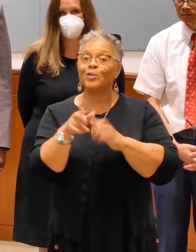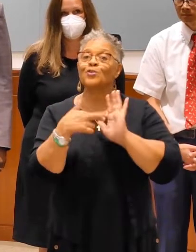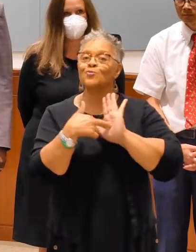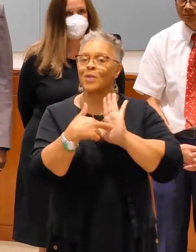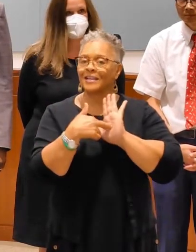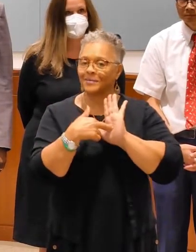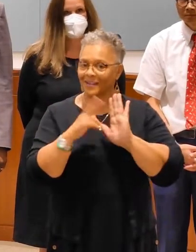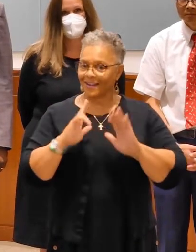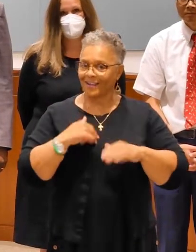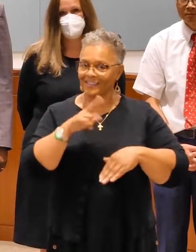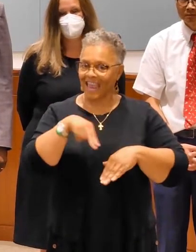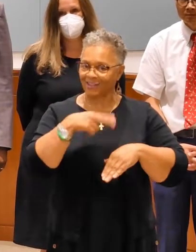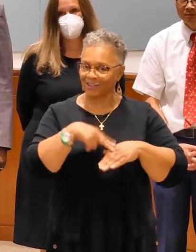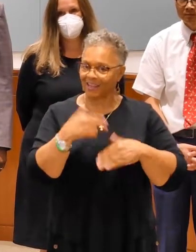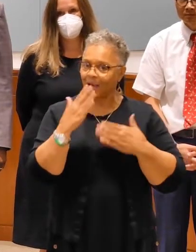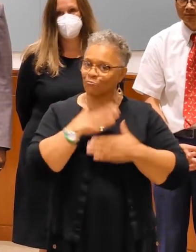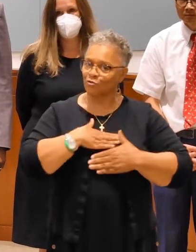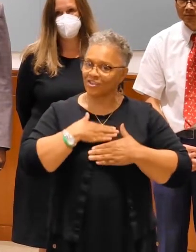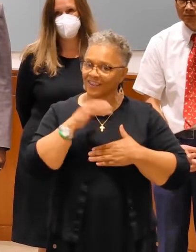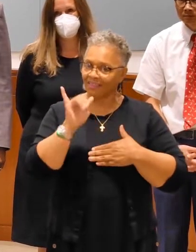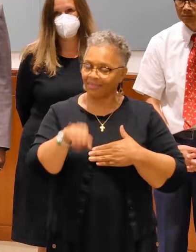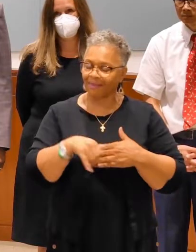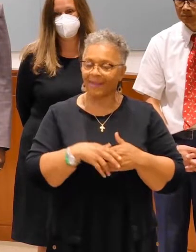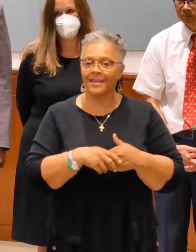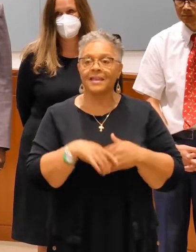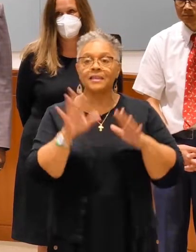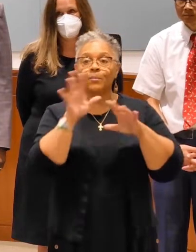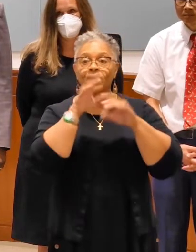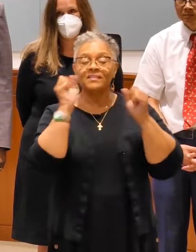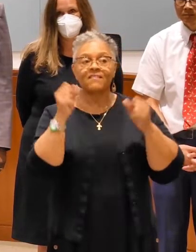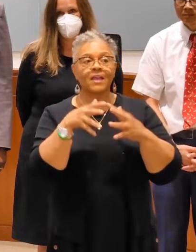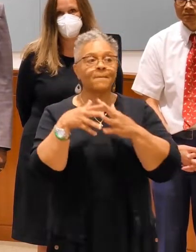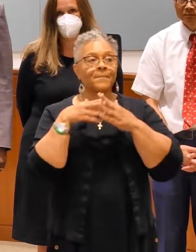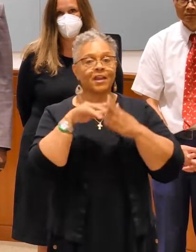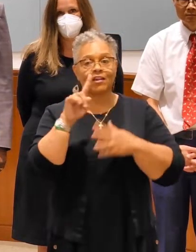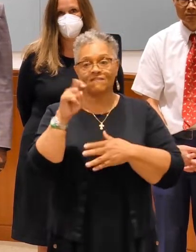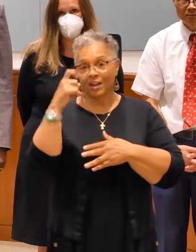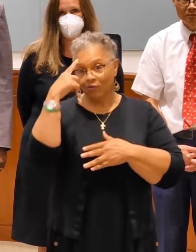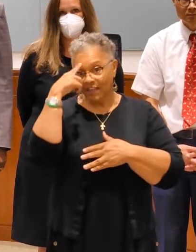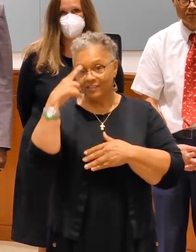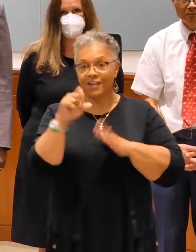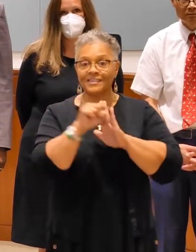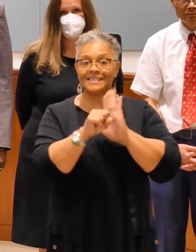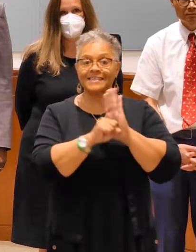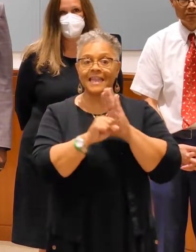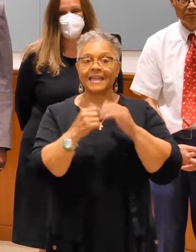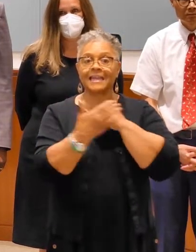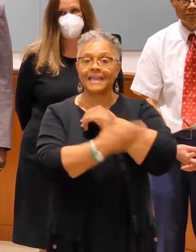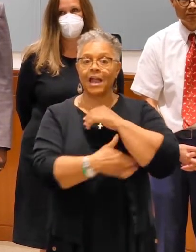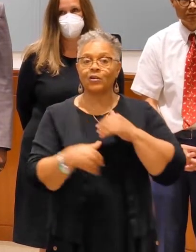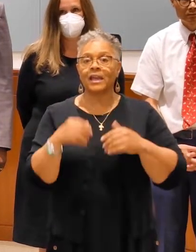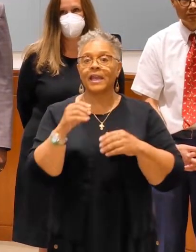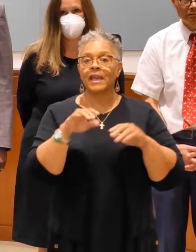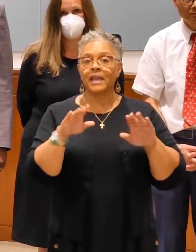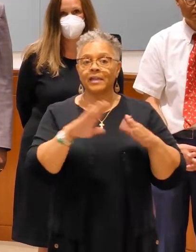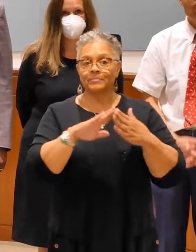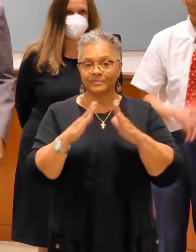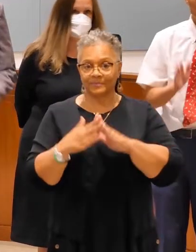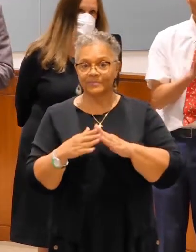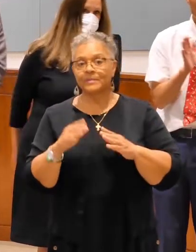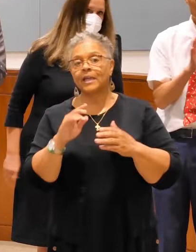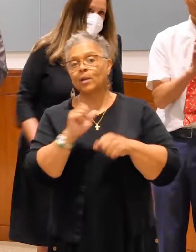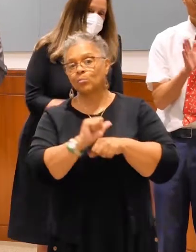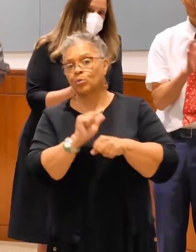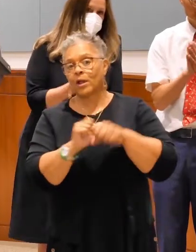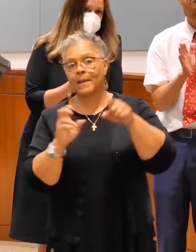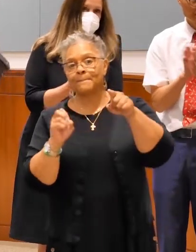us nationally. I appreciate that. And the President of the American Federation of State, County, and Municipal Employees, Mr. Robert Coleman. Give him a